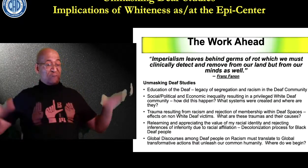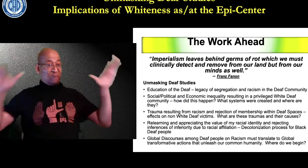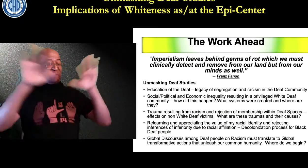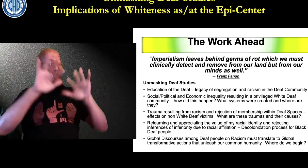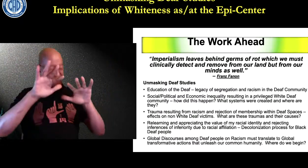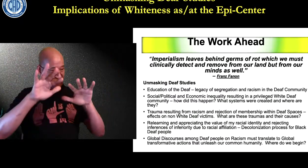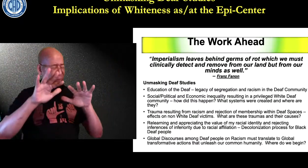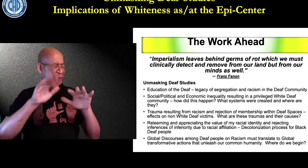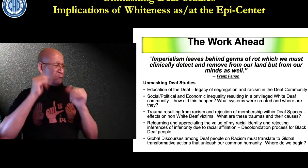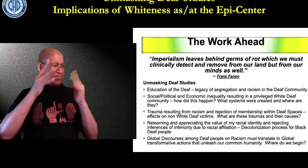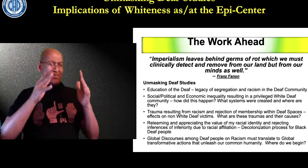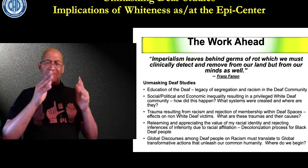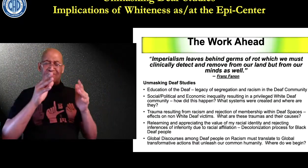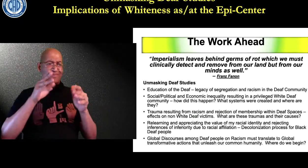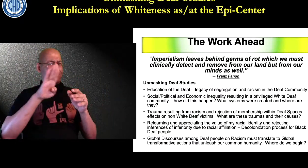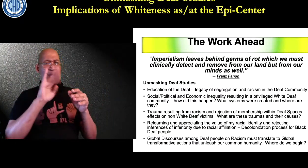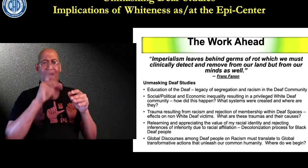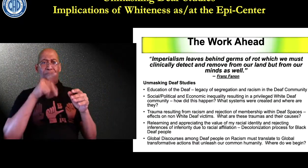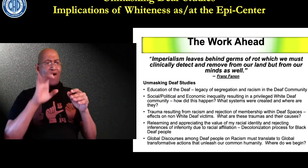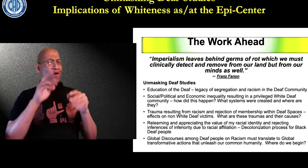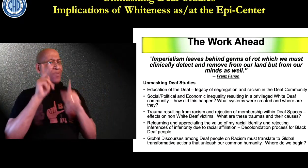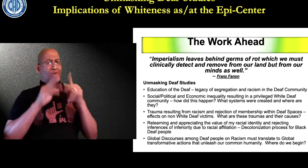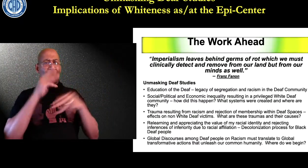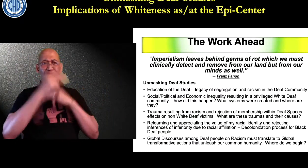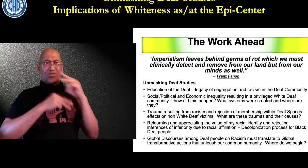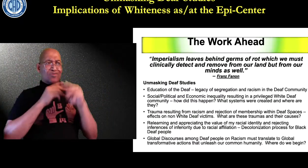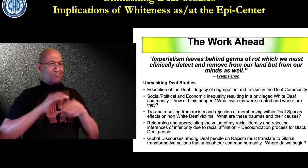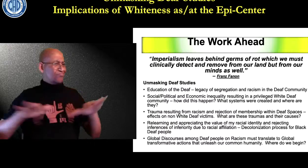We really need to discuss that with the general population.